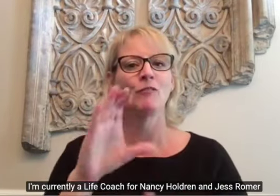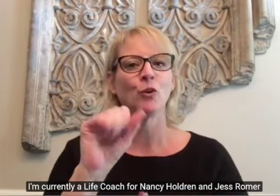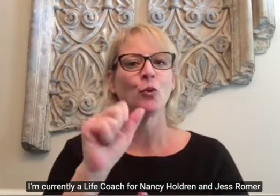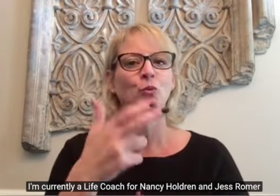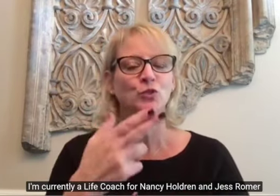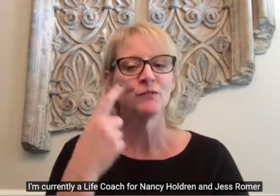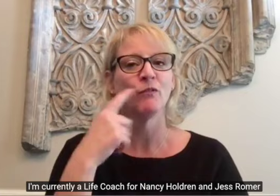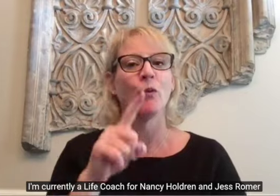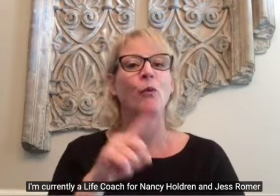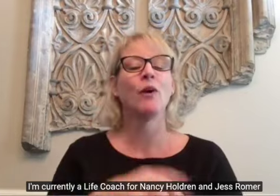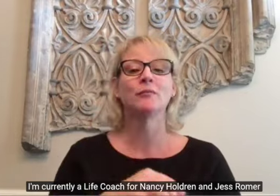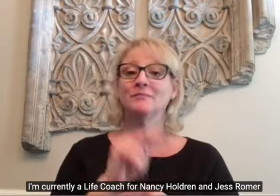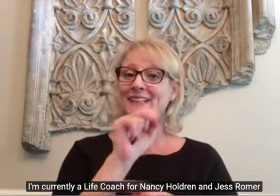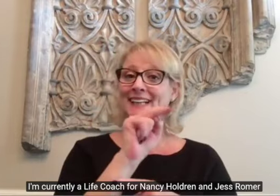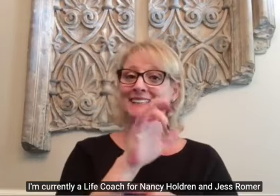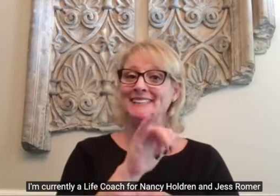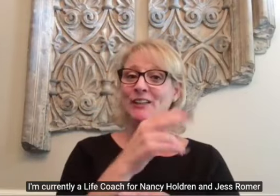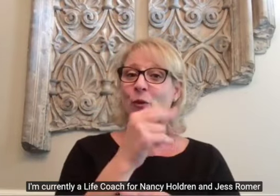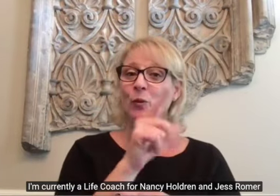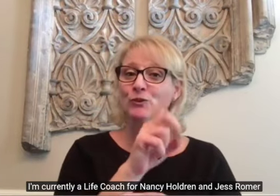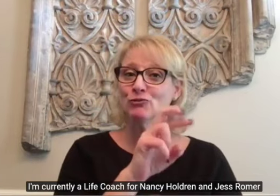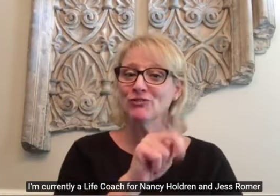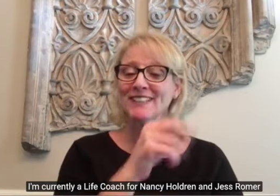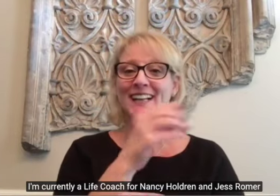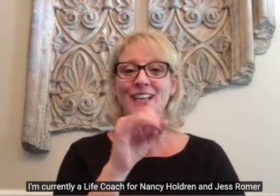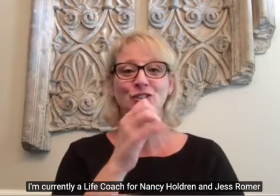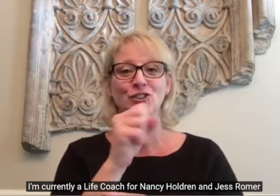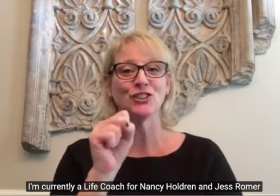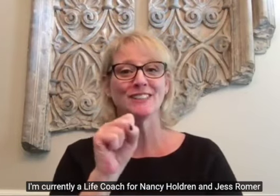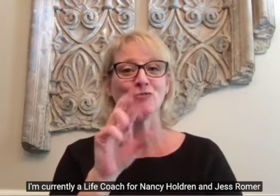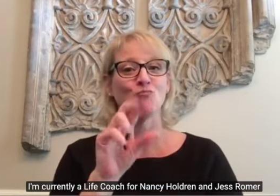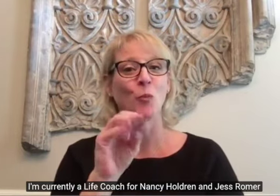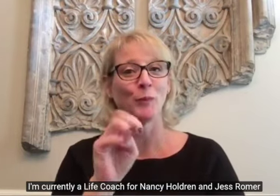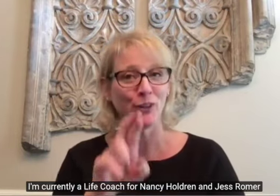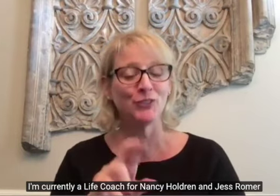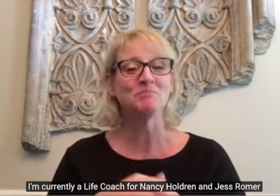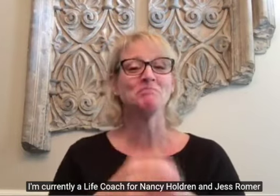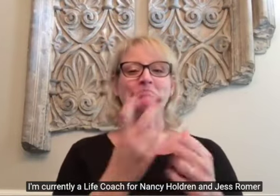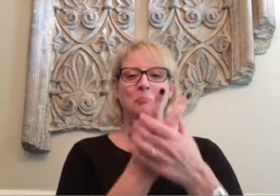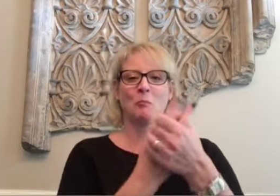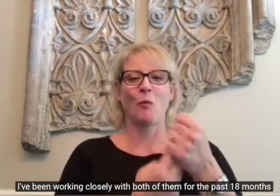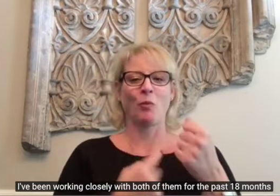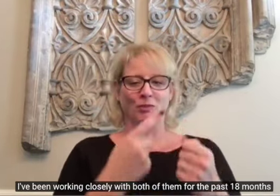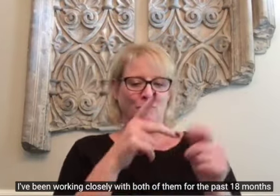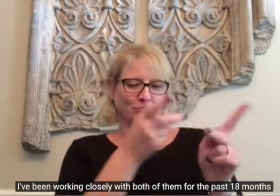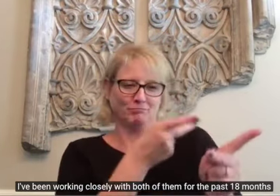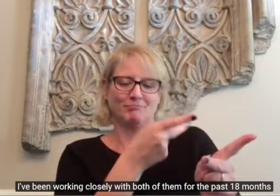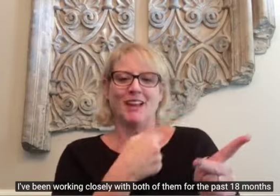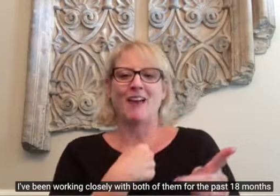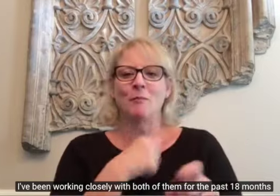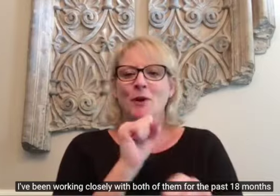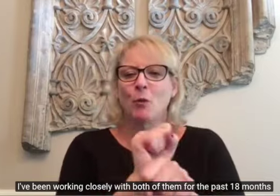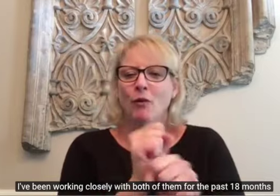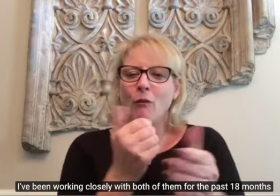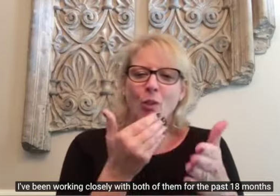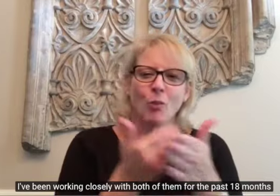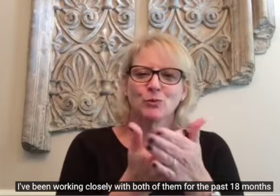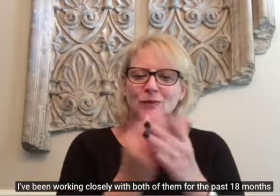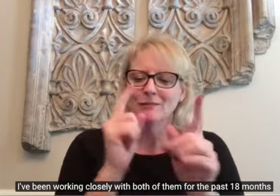I'm currently a life coach for Nancy Holdren and Jess Romer. I've been working closely with both of